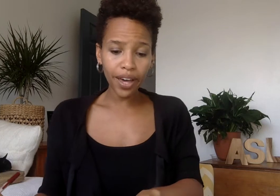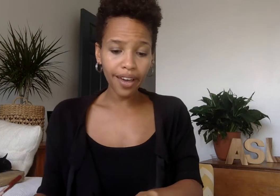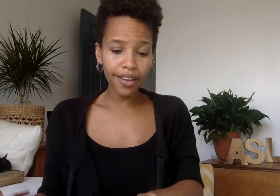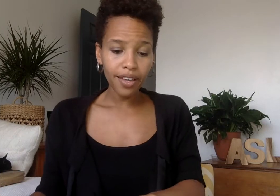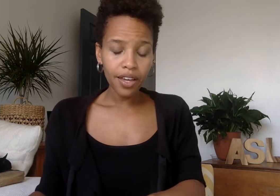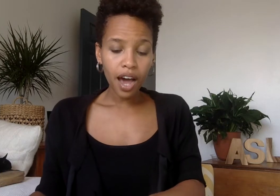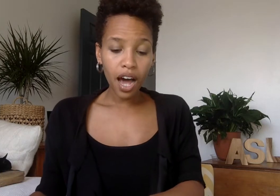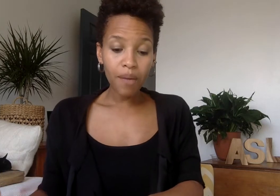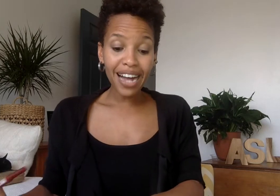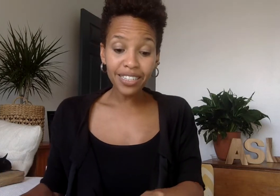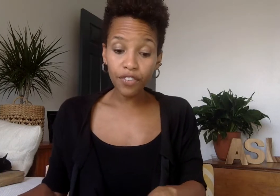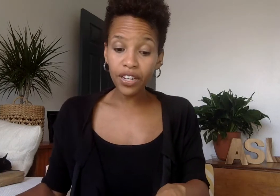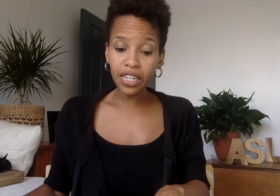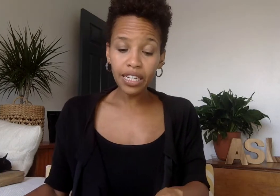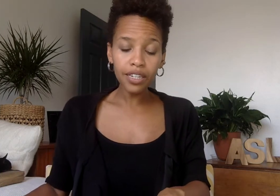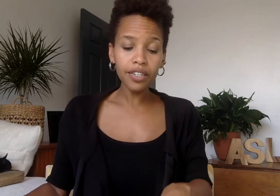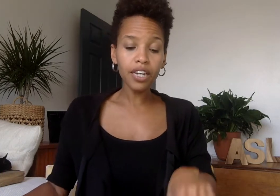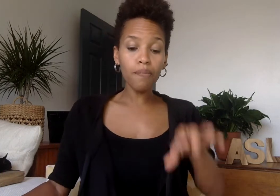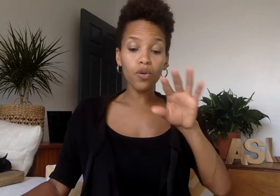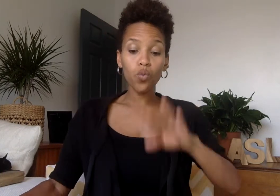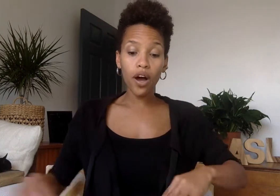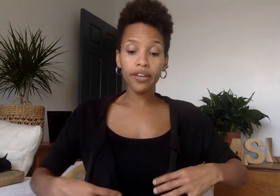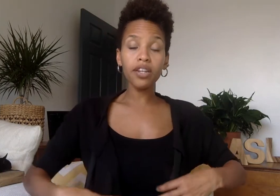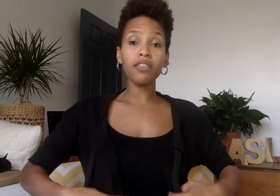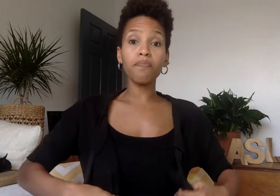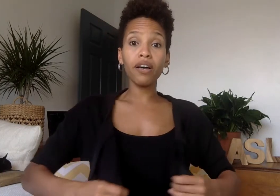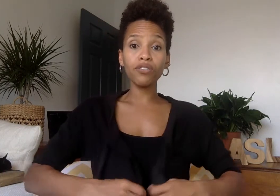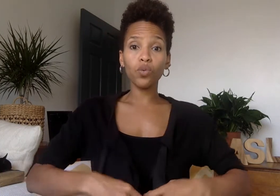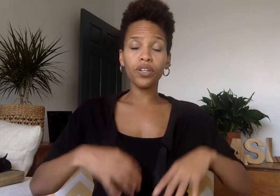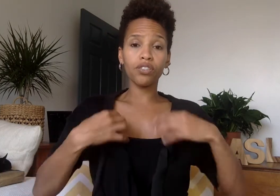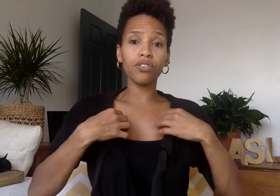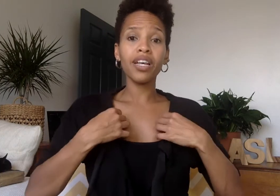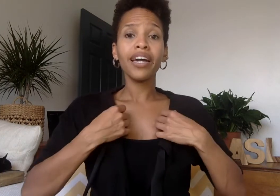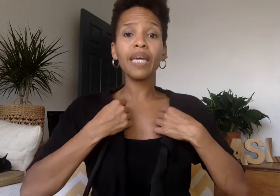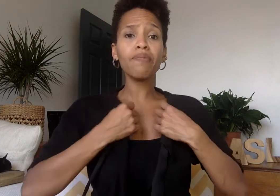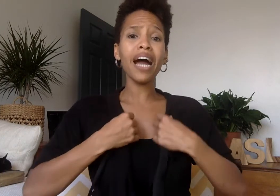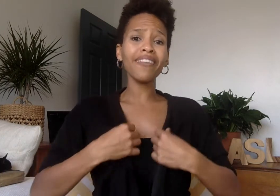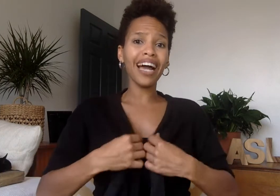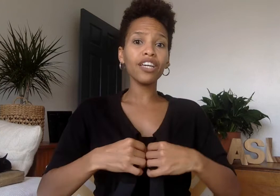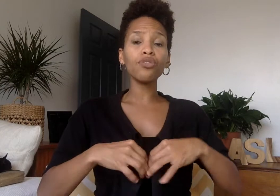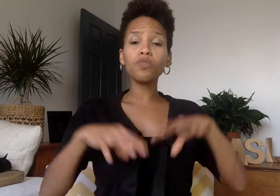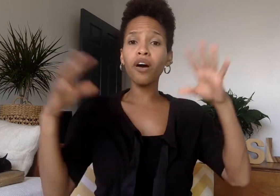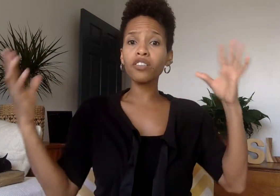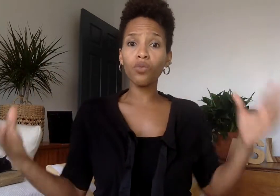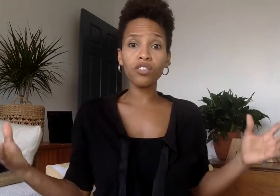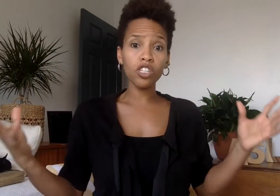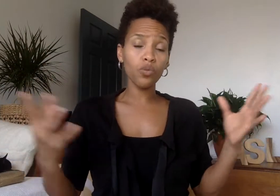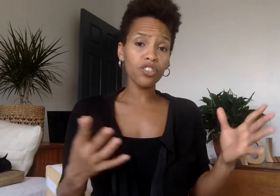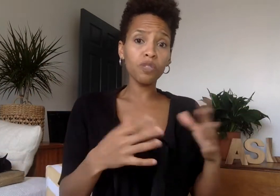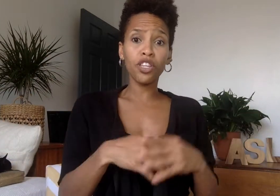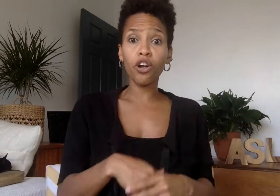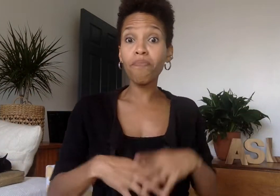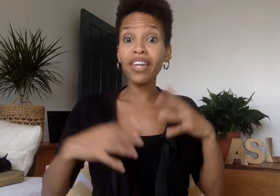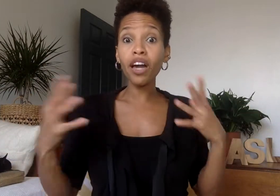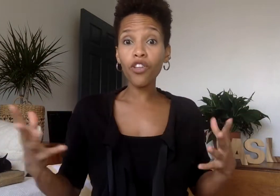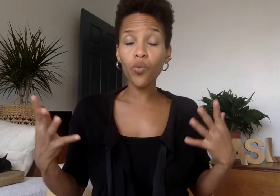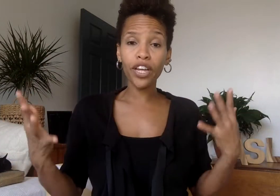Okay. Activity number 1, the bells and whistles. Keep in mind that I use bells and whistles, but there are many other ways you